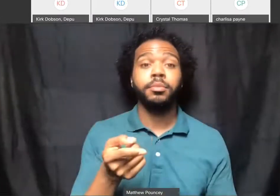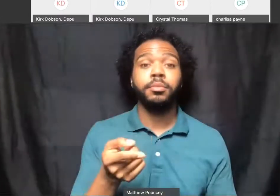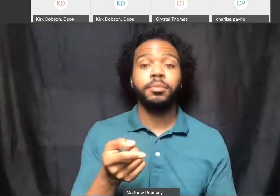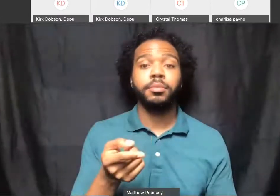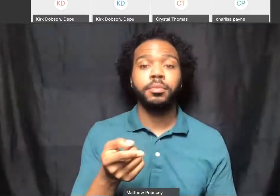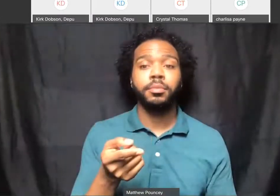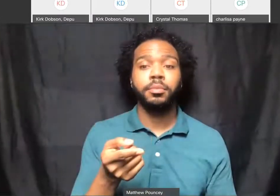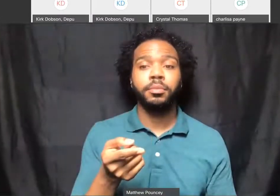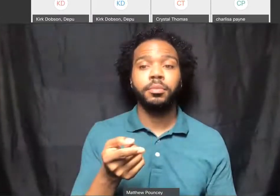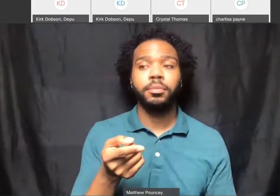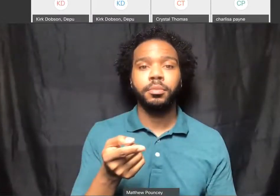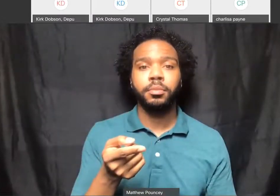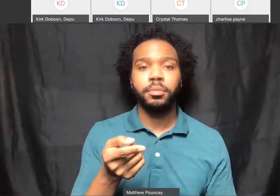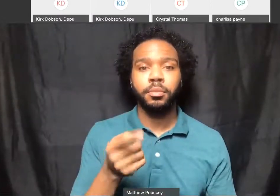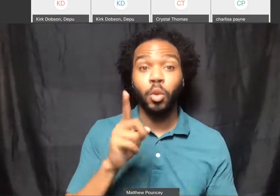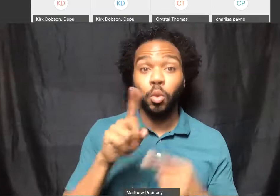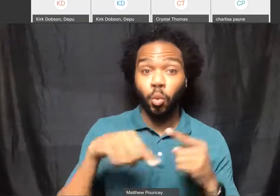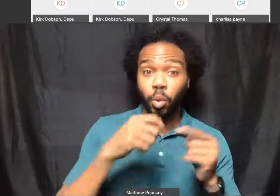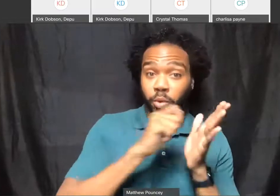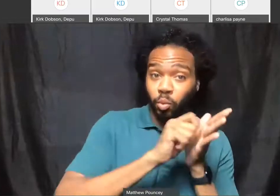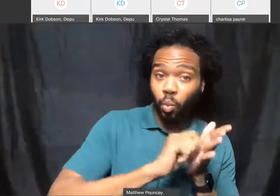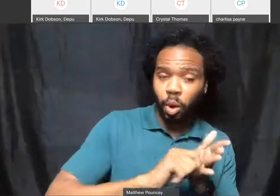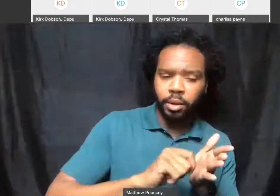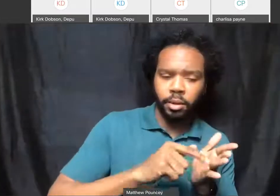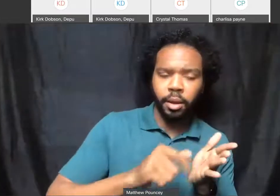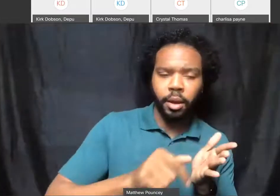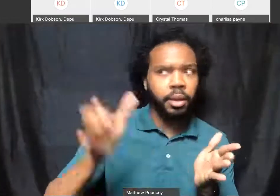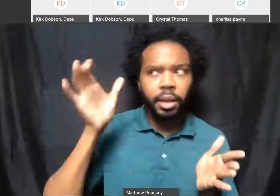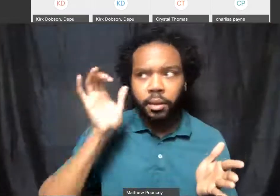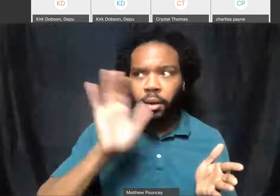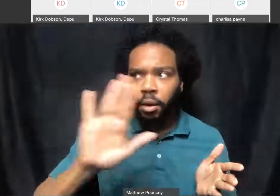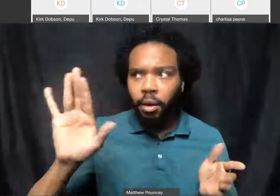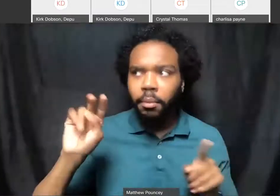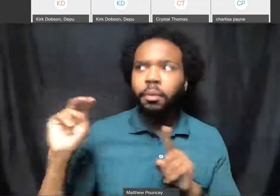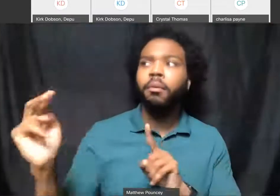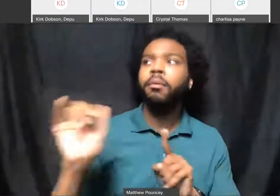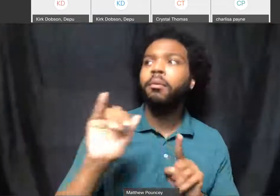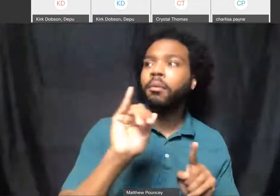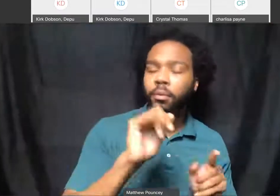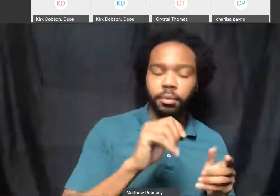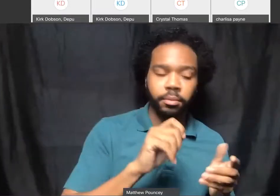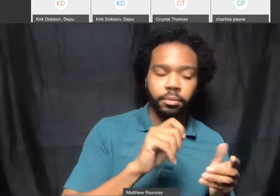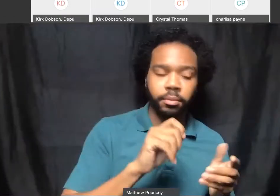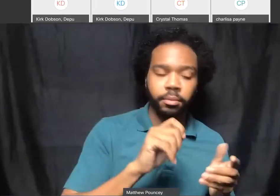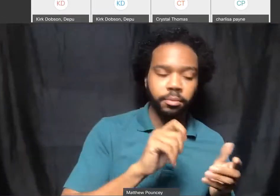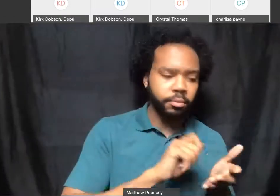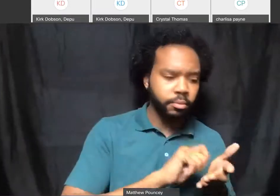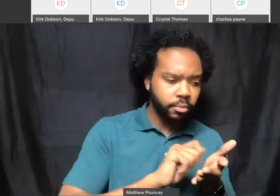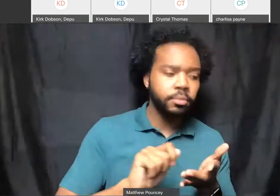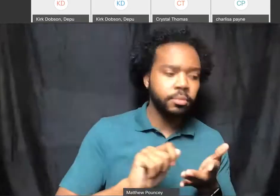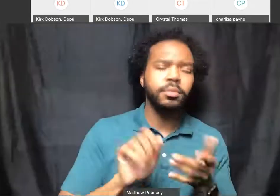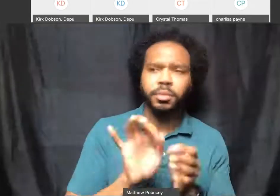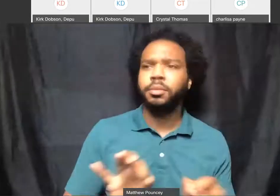putting this guidance together and hearing from people about the guidance was how important it is that